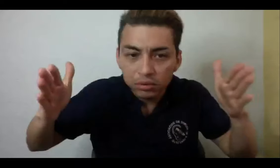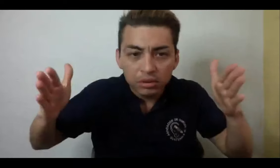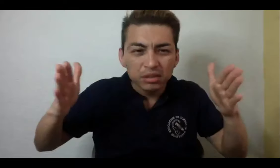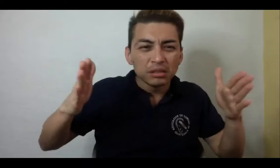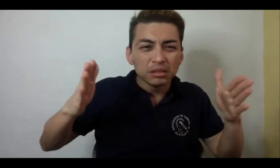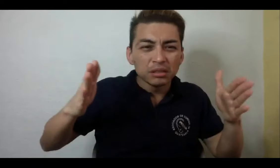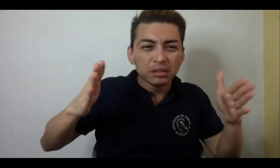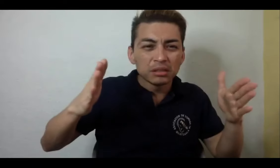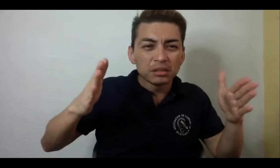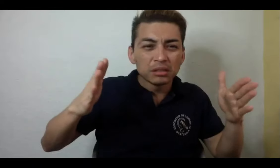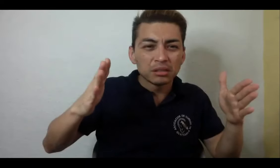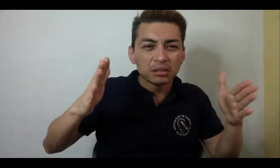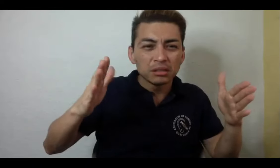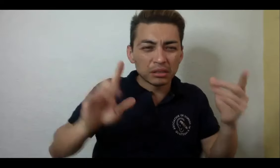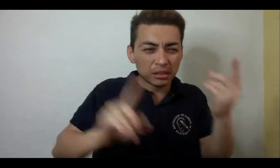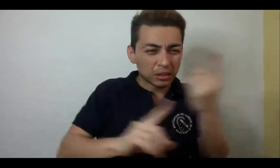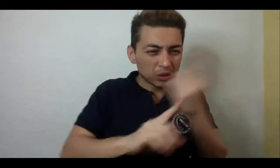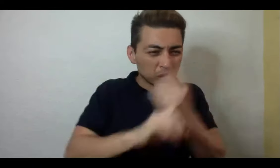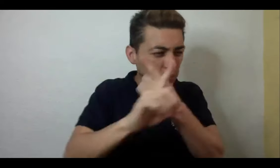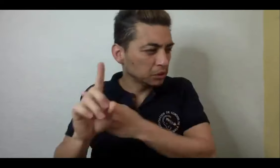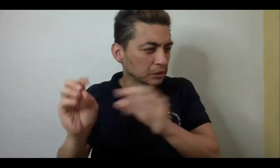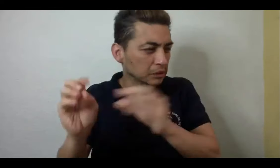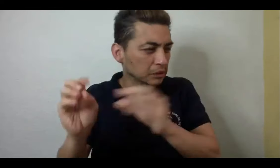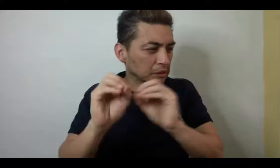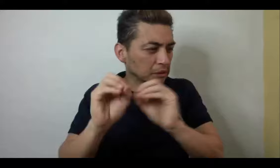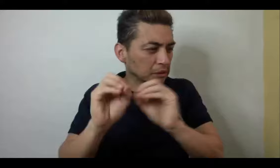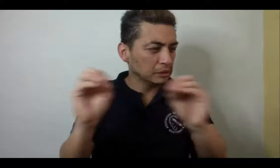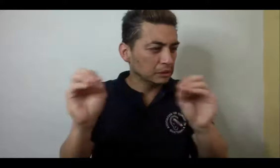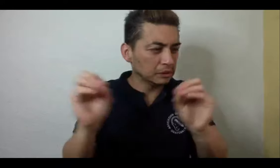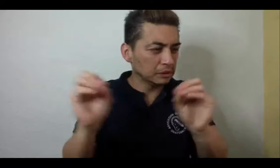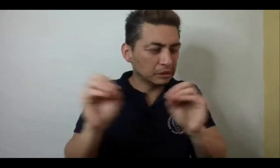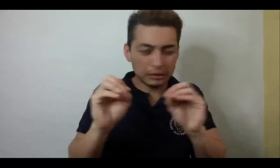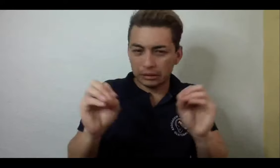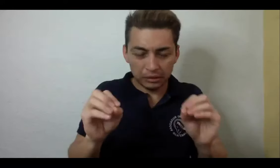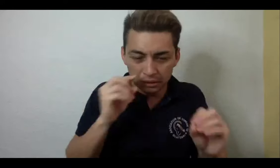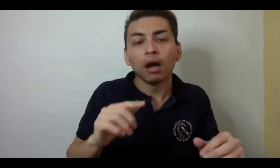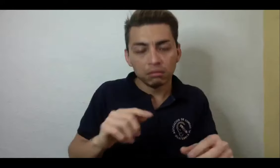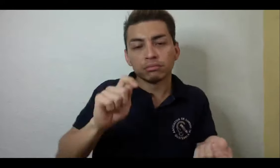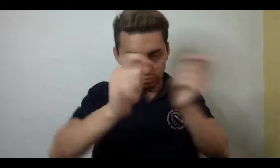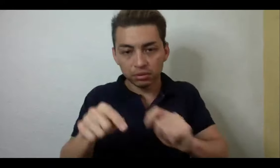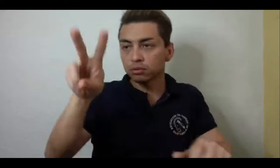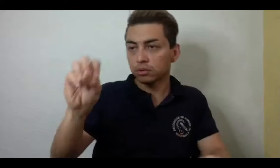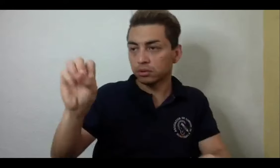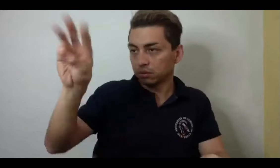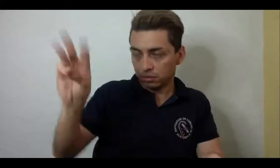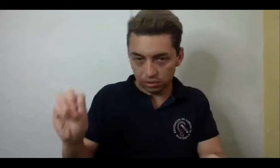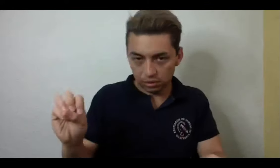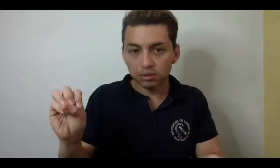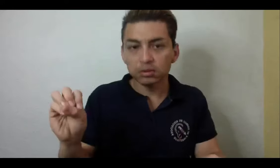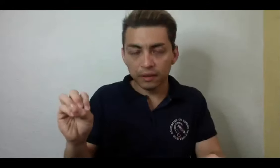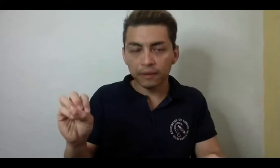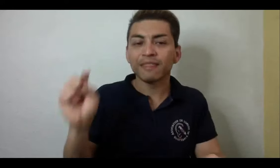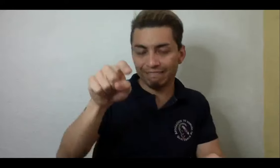inclusion, which threaten the region's chances of achieving the 2030 targets. This is why, through